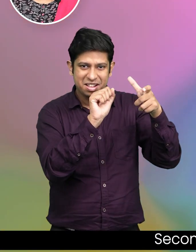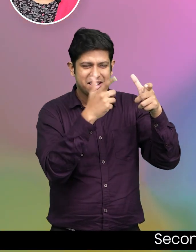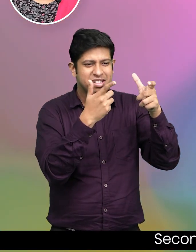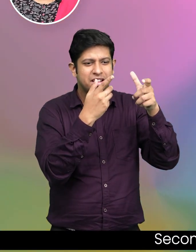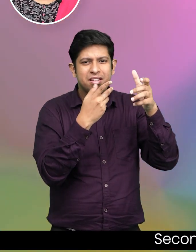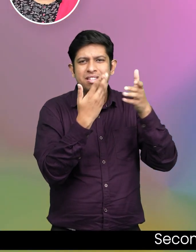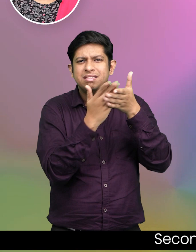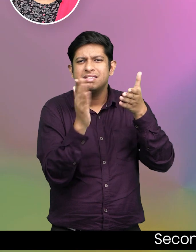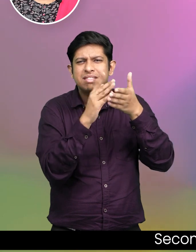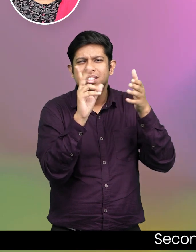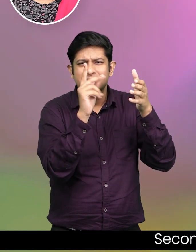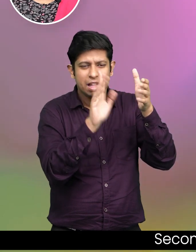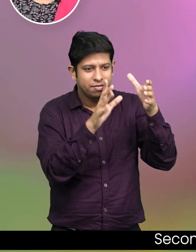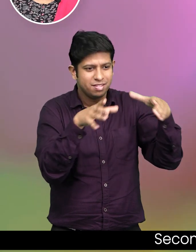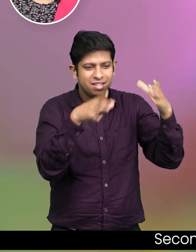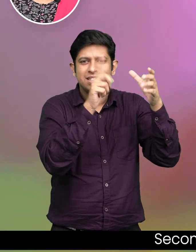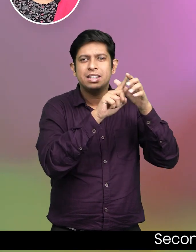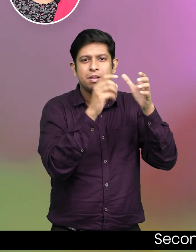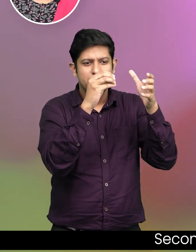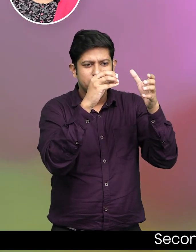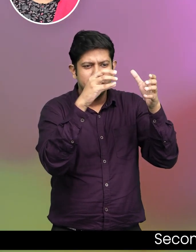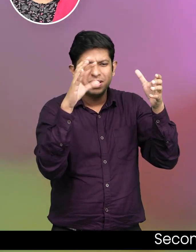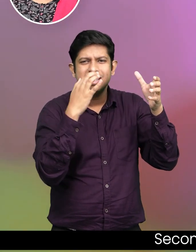secondary metabolites in plants.